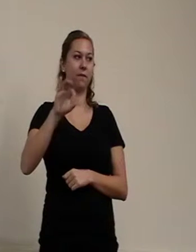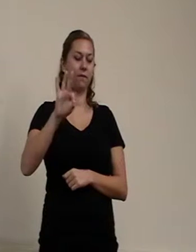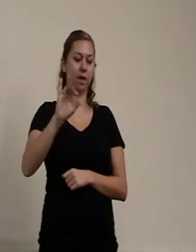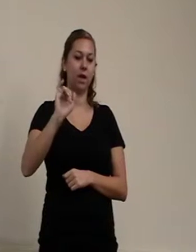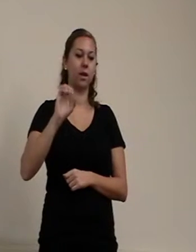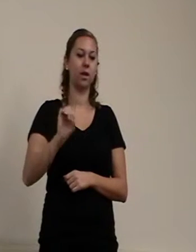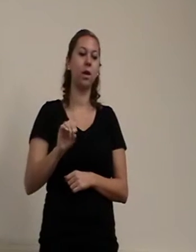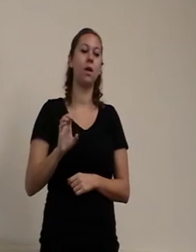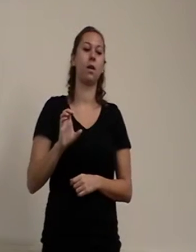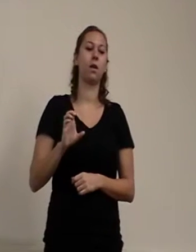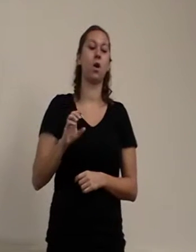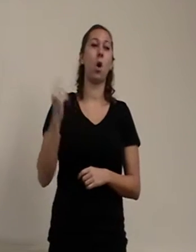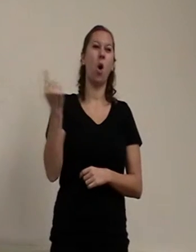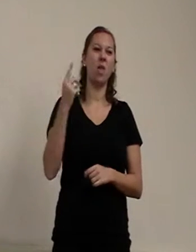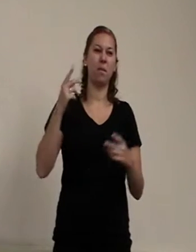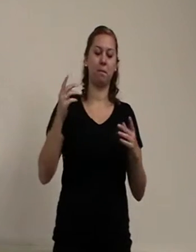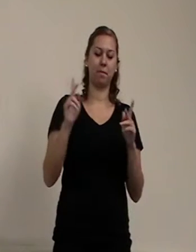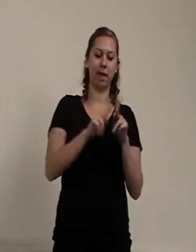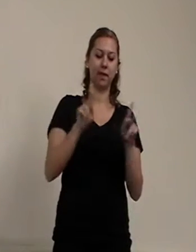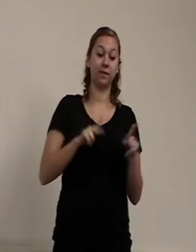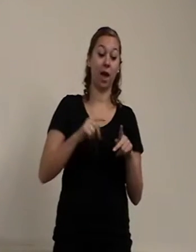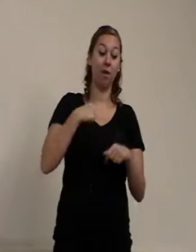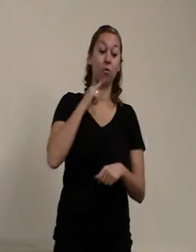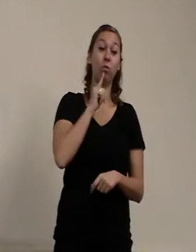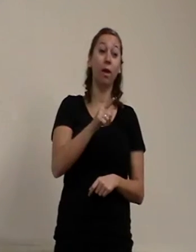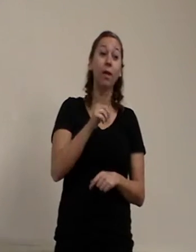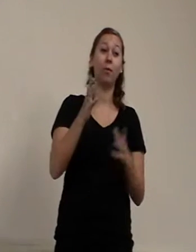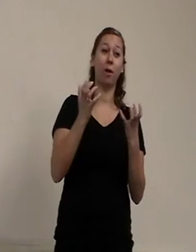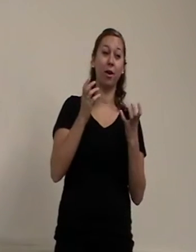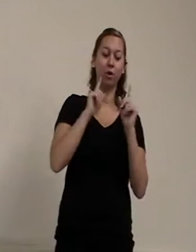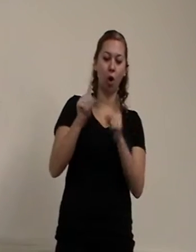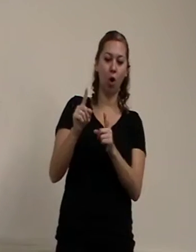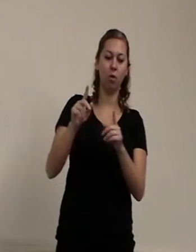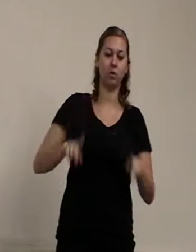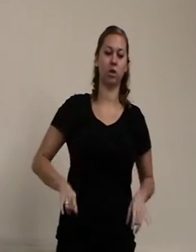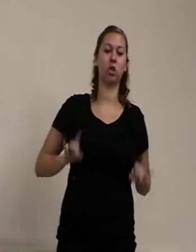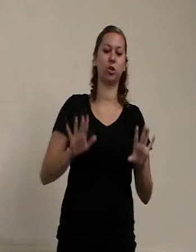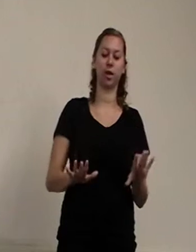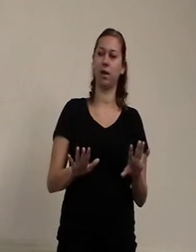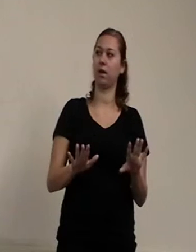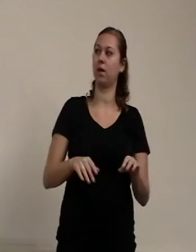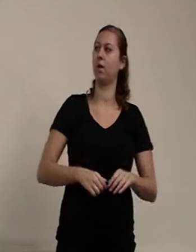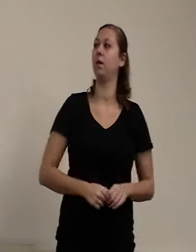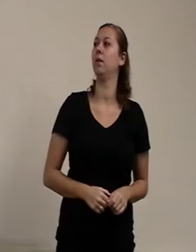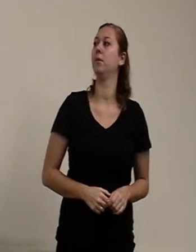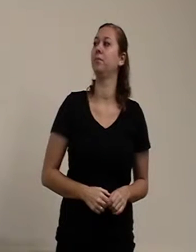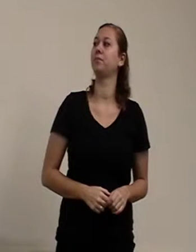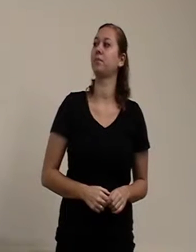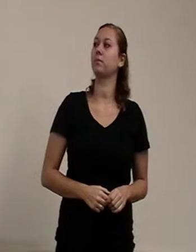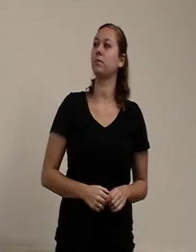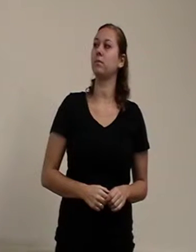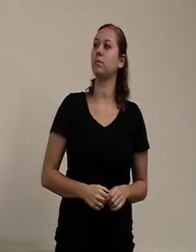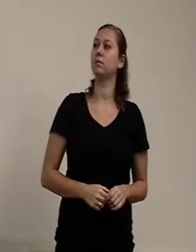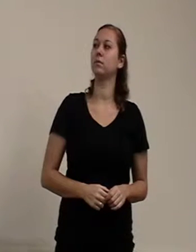was a program established by Dwight D. Eisenhower, if I remember correctly, after World War II to help engage